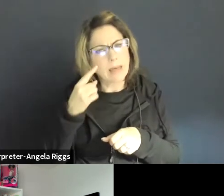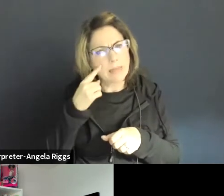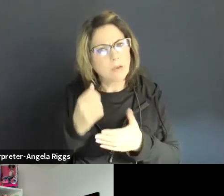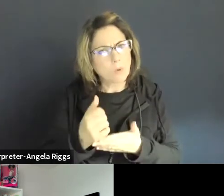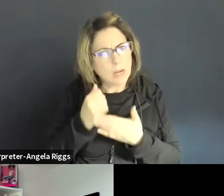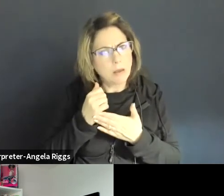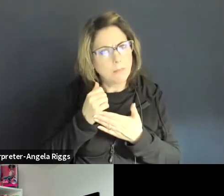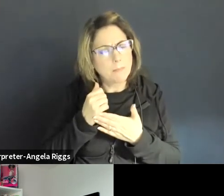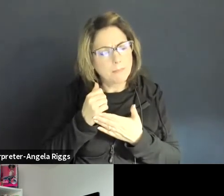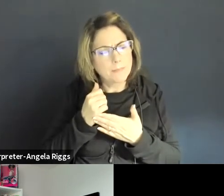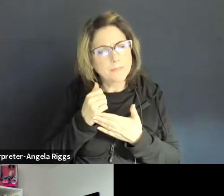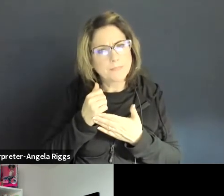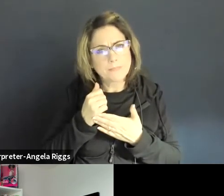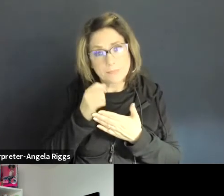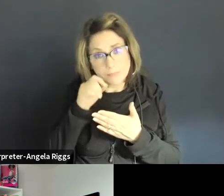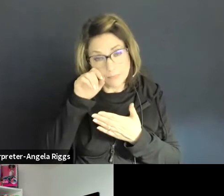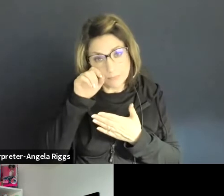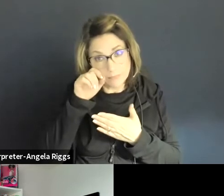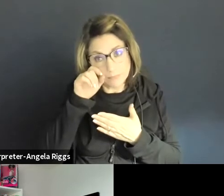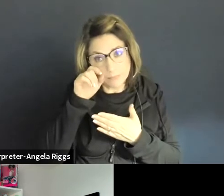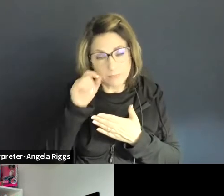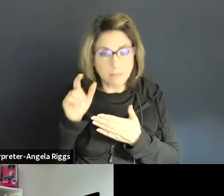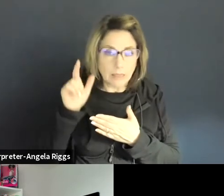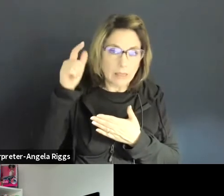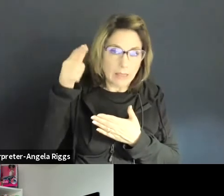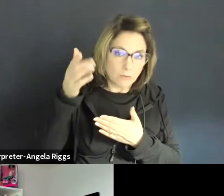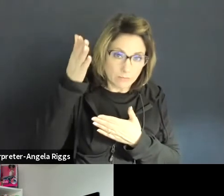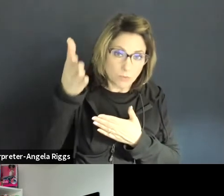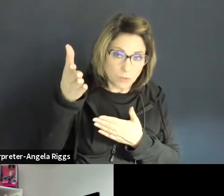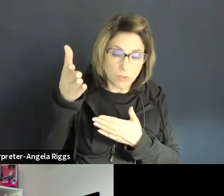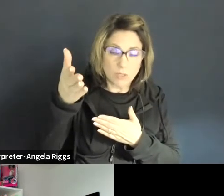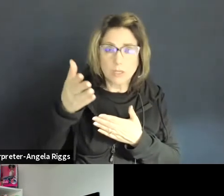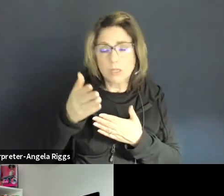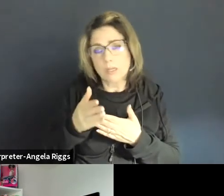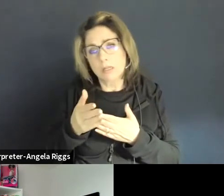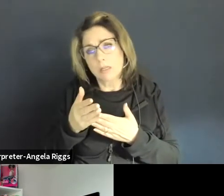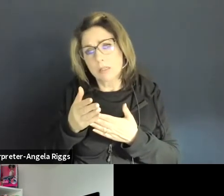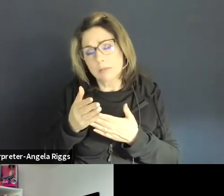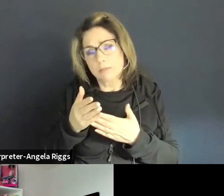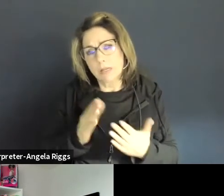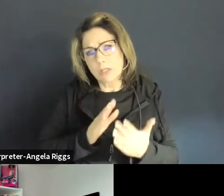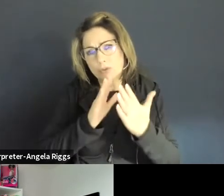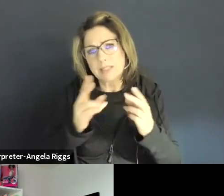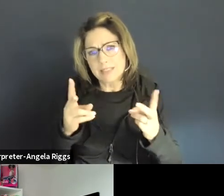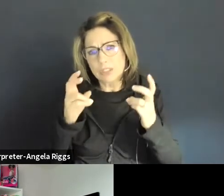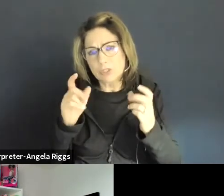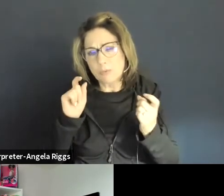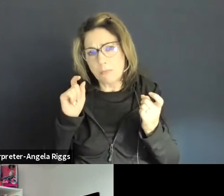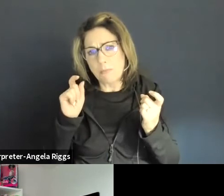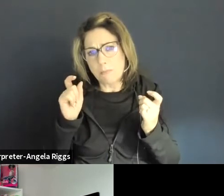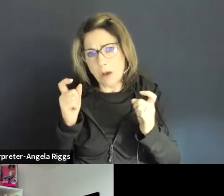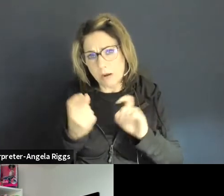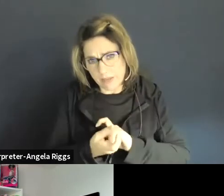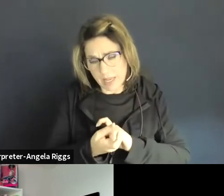would be down the road addressing issues of modifications